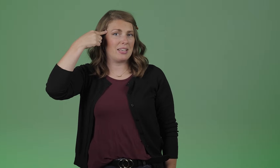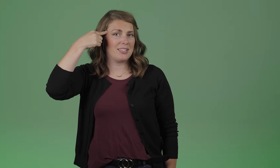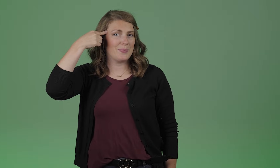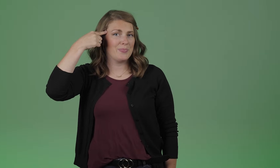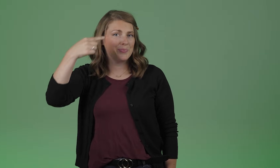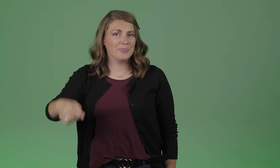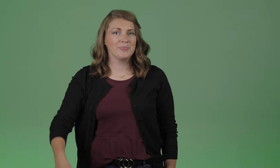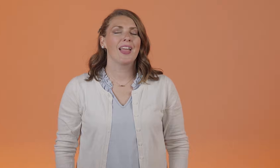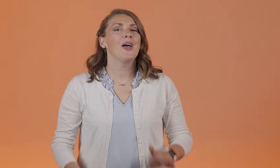Government.